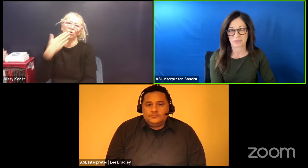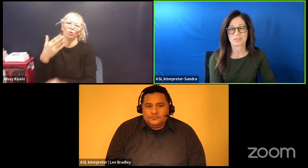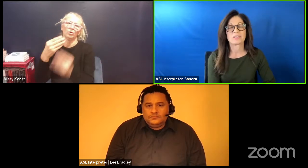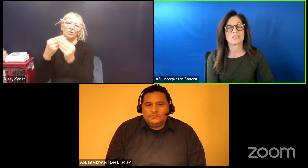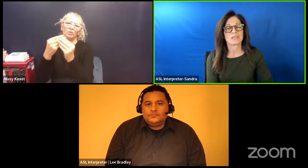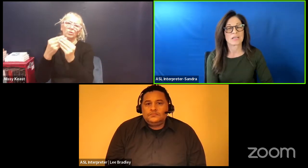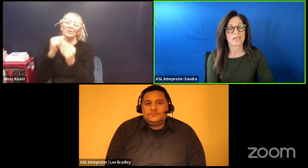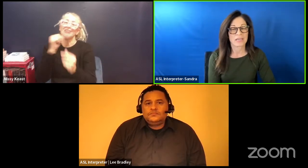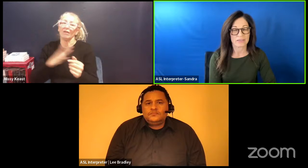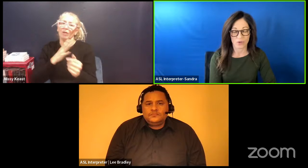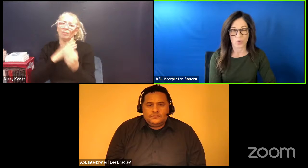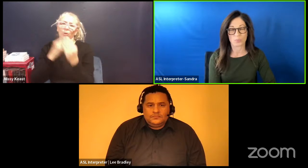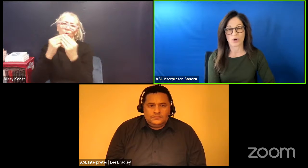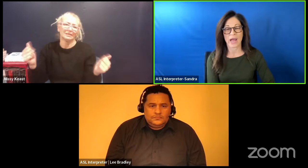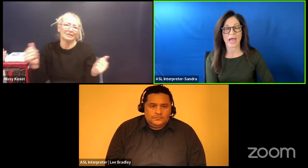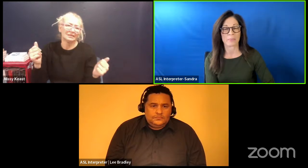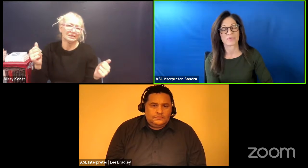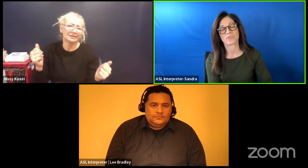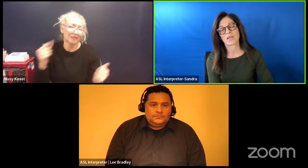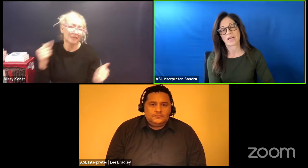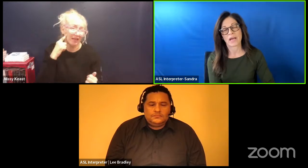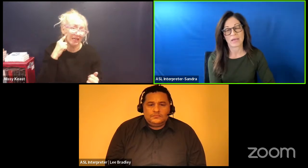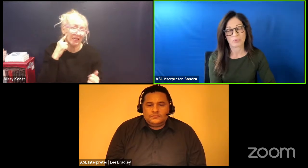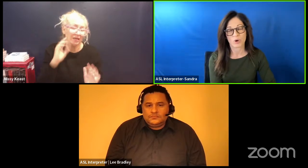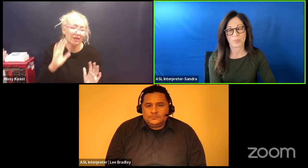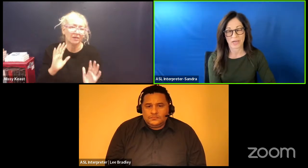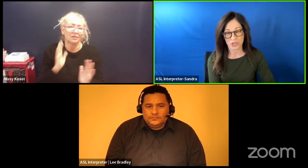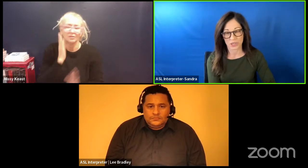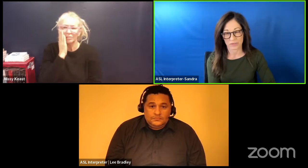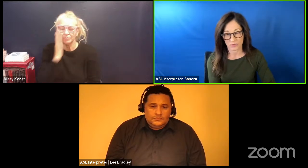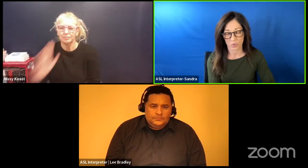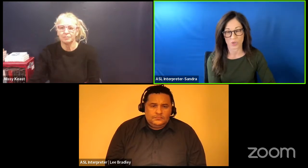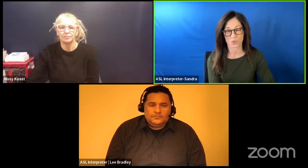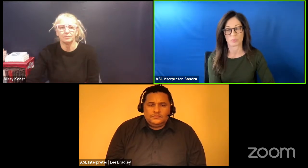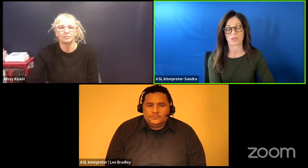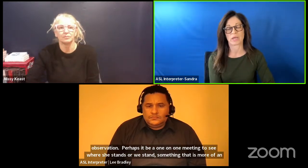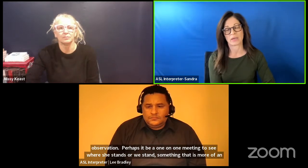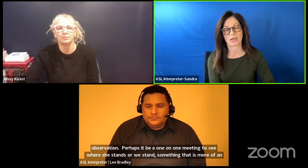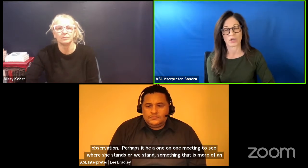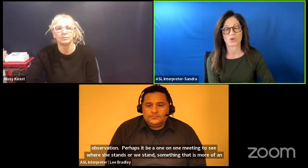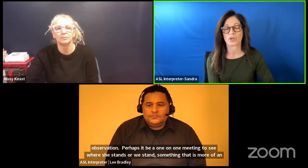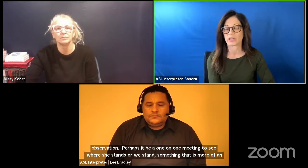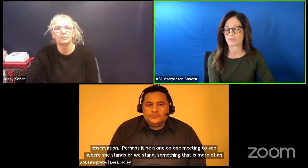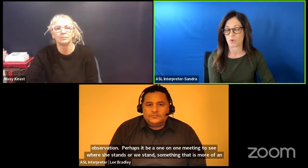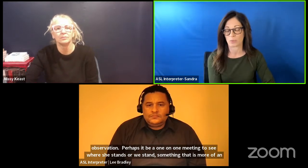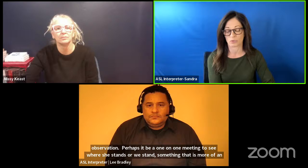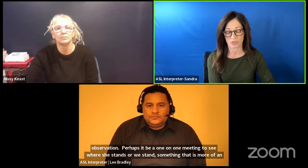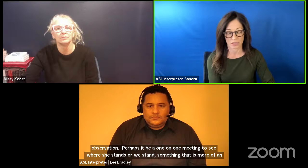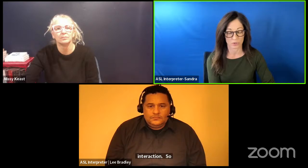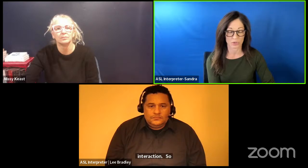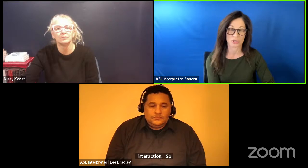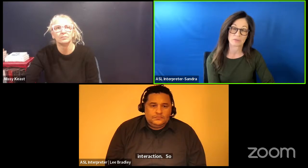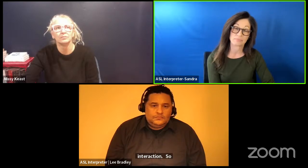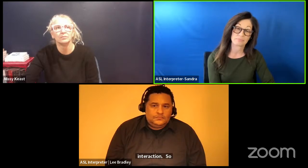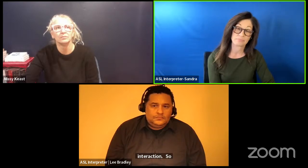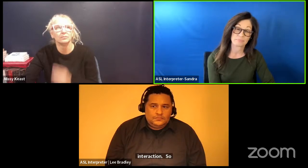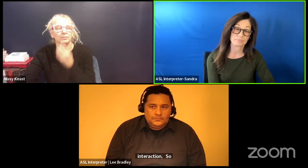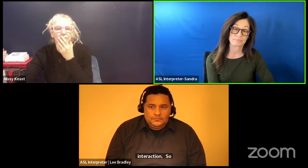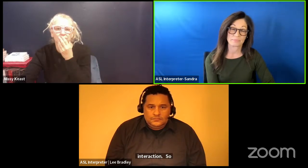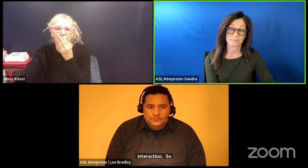interaction. So perhaps a probation of sorts would be a good informal